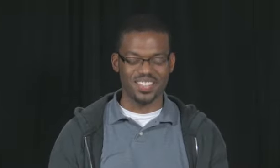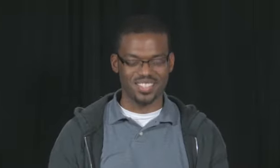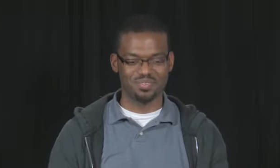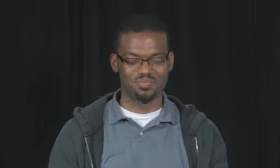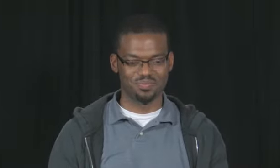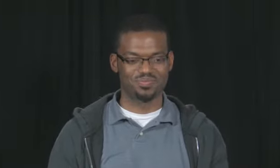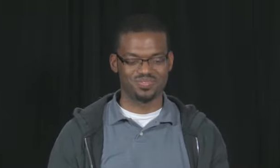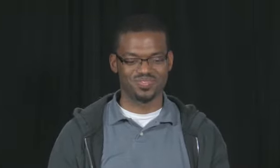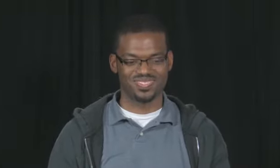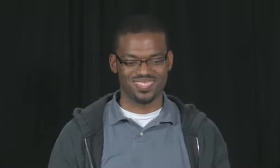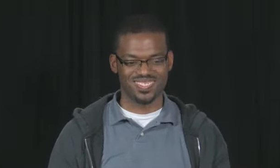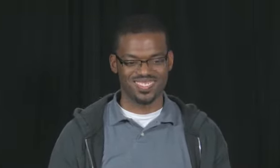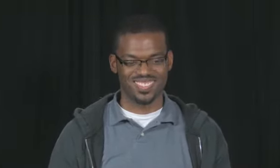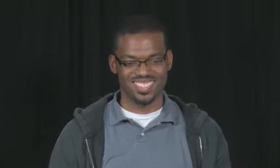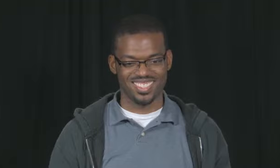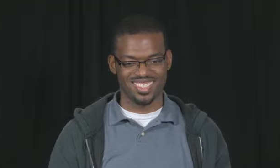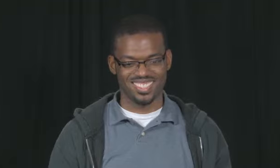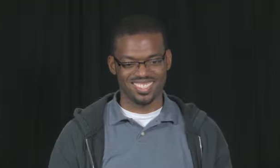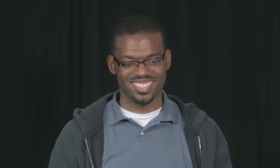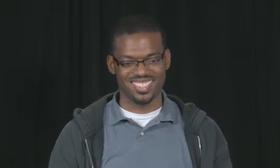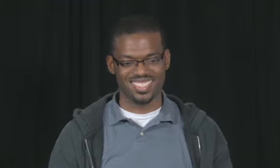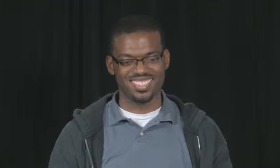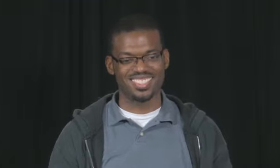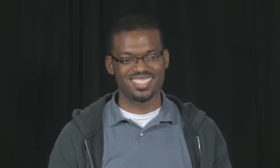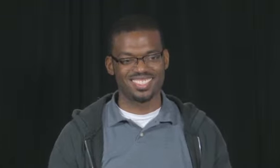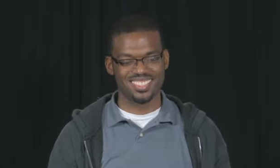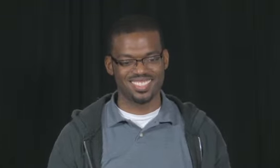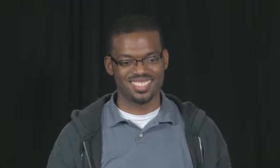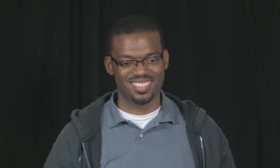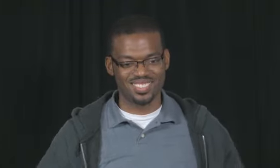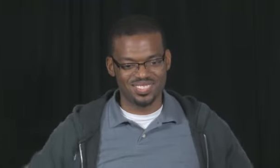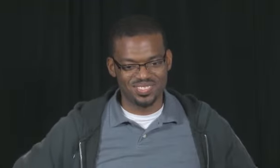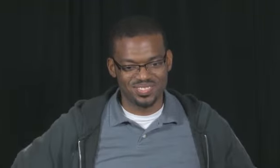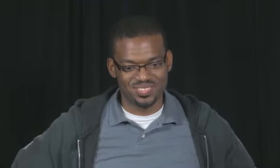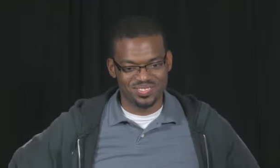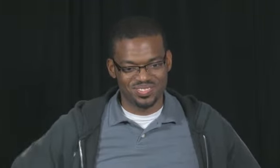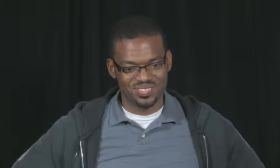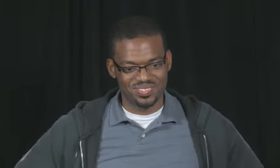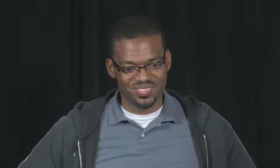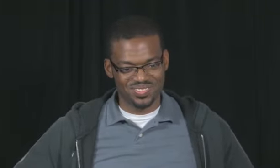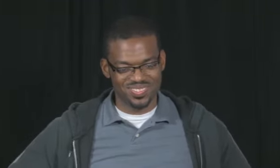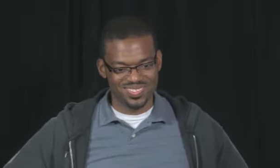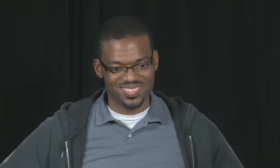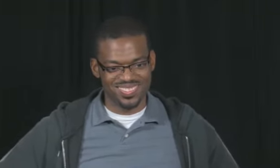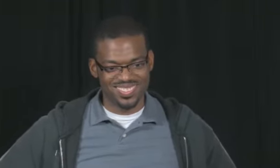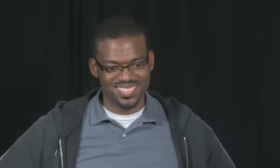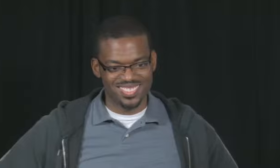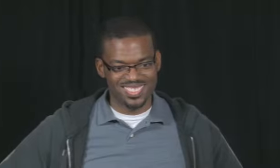right. Any good, well-seasoned, well-trained actor can do a great performance